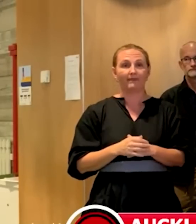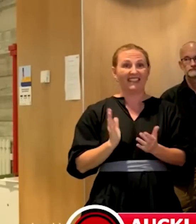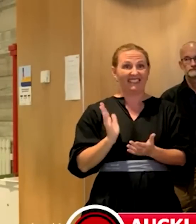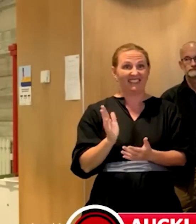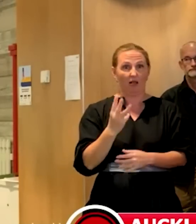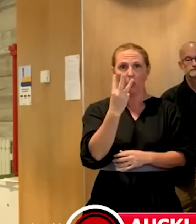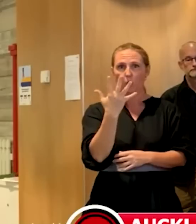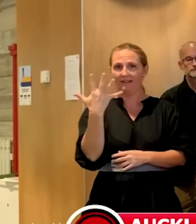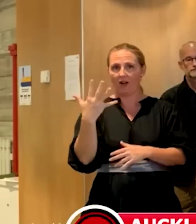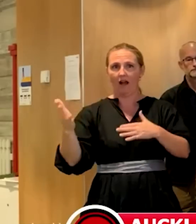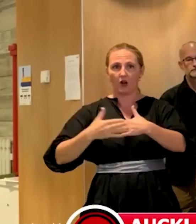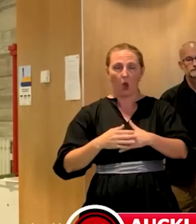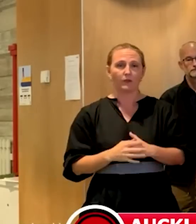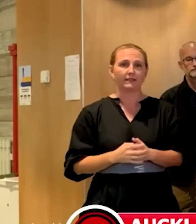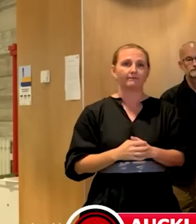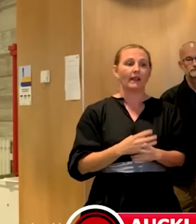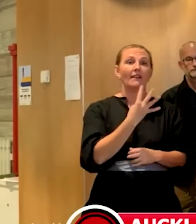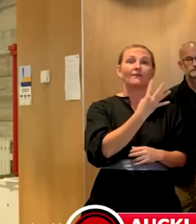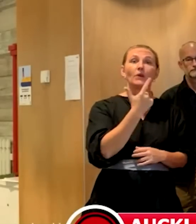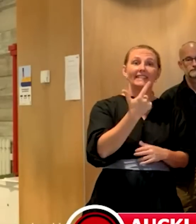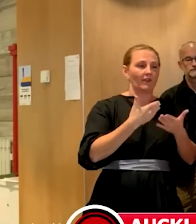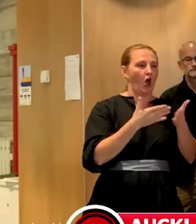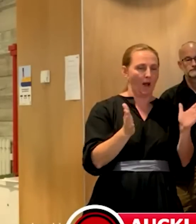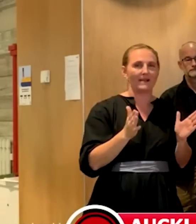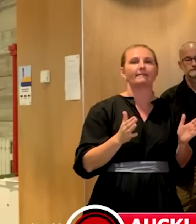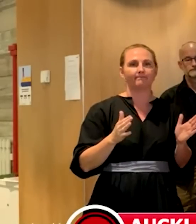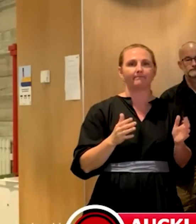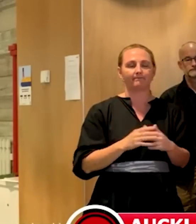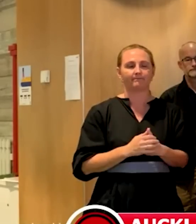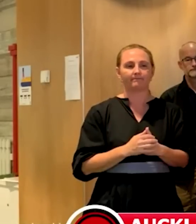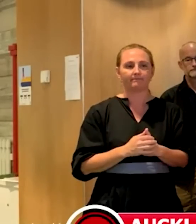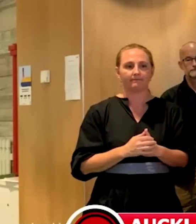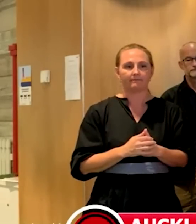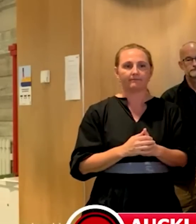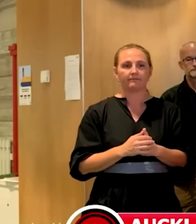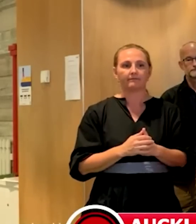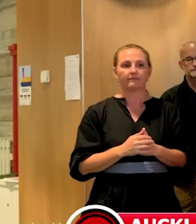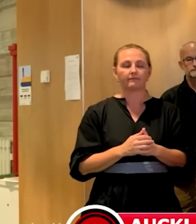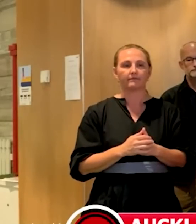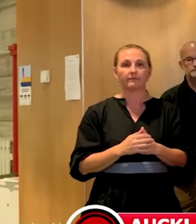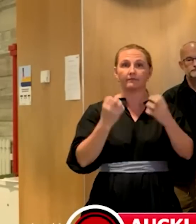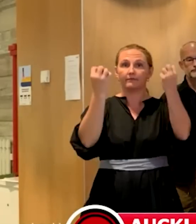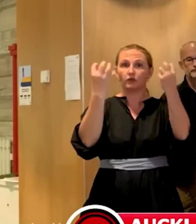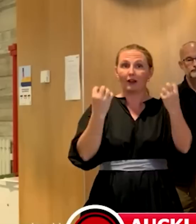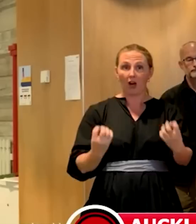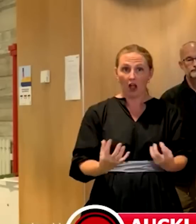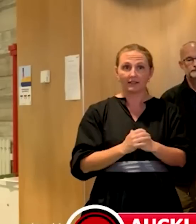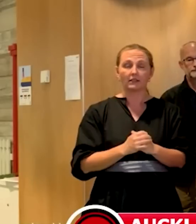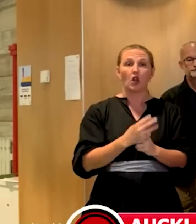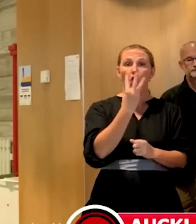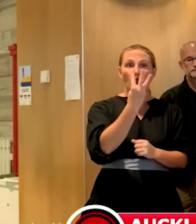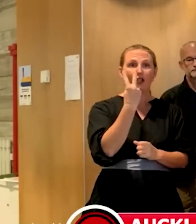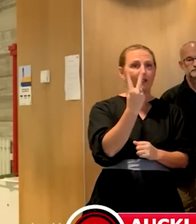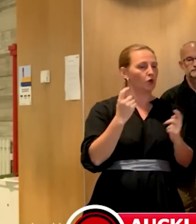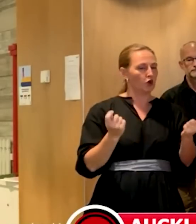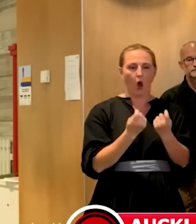closed. 47 have been reopened. For our traffic signals across the region, 32 went down